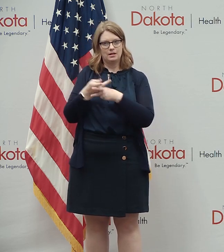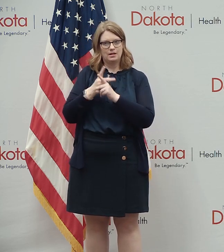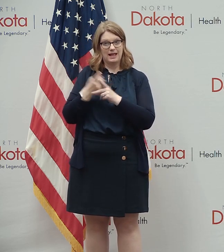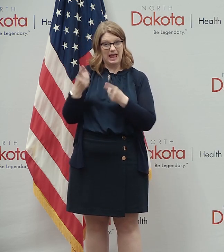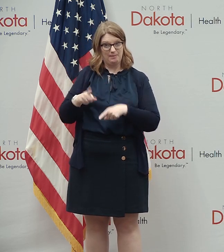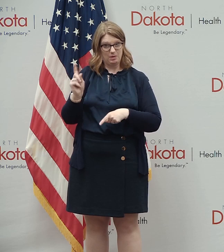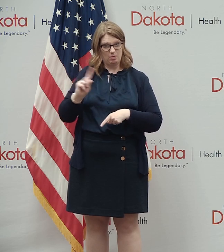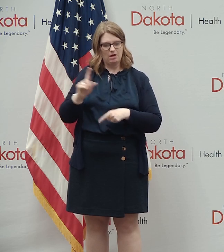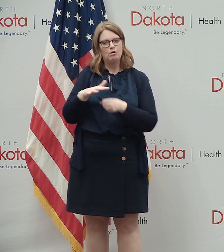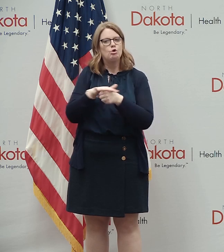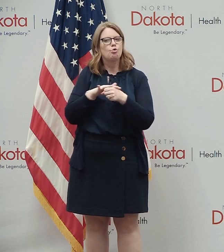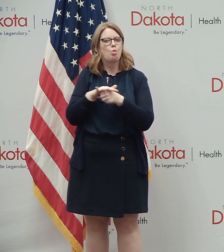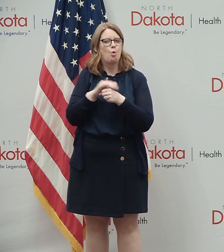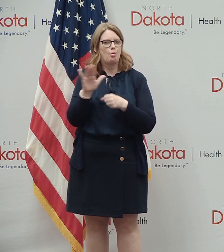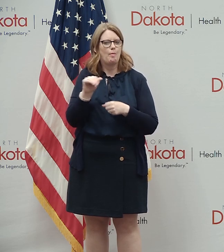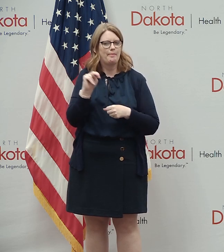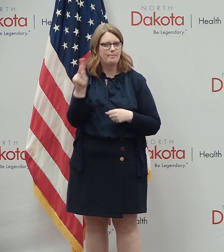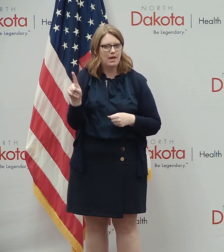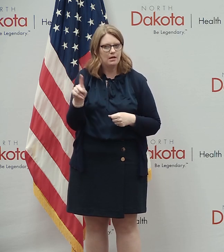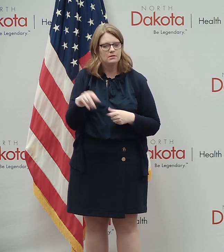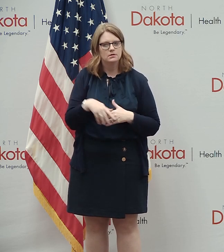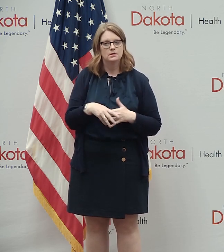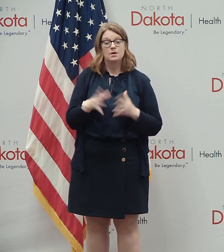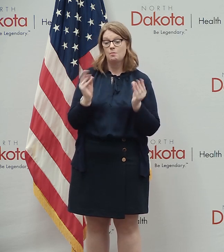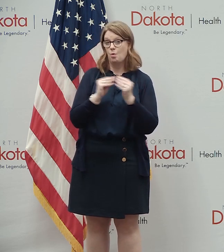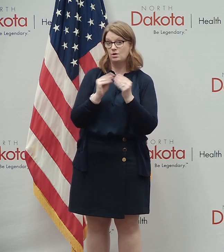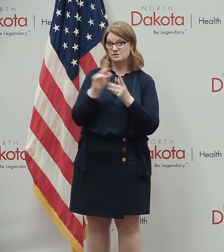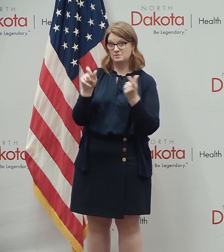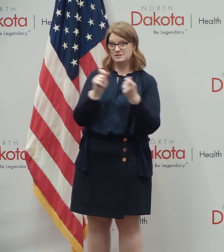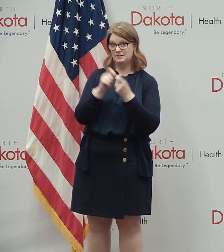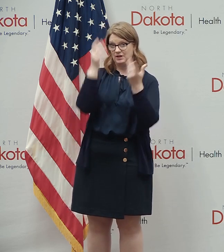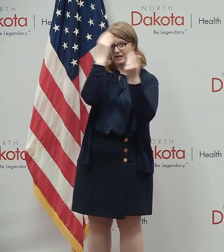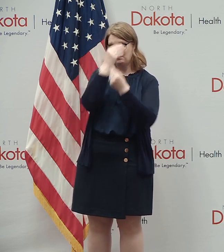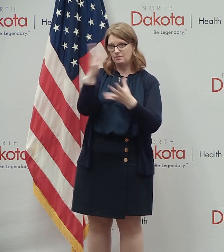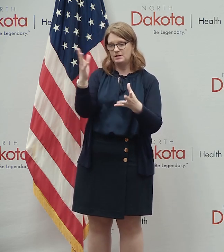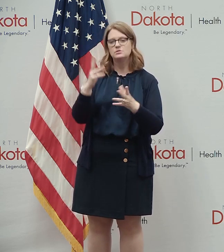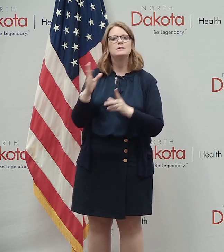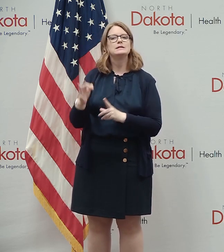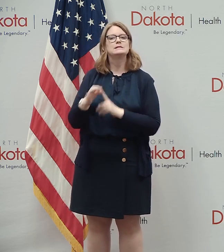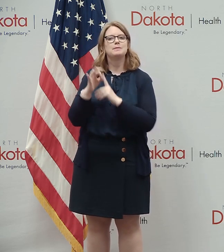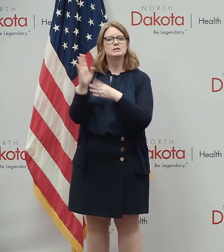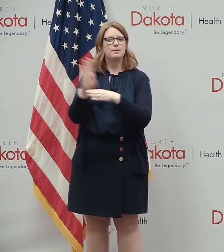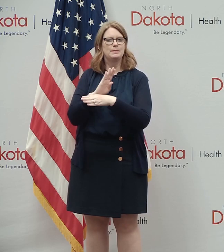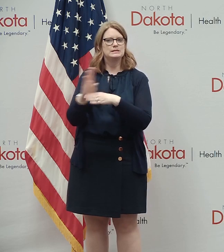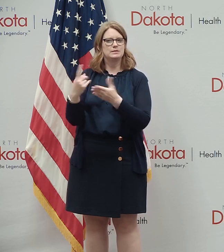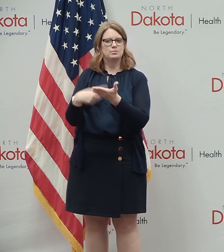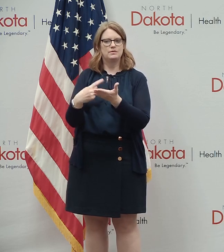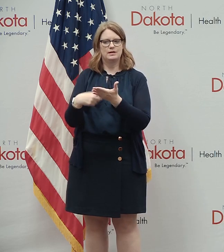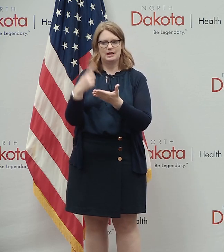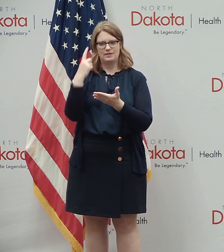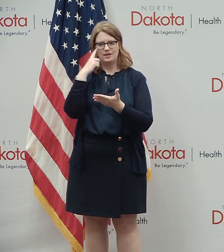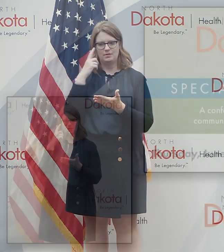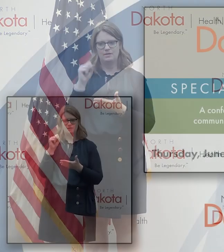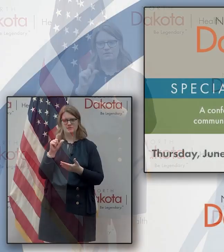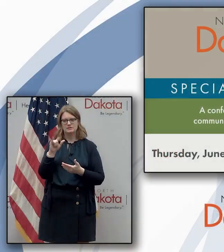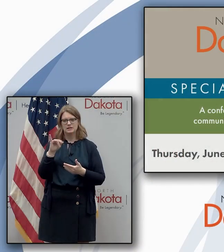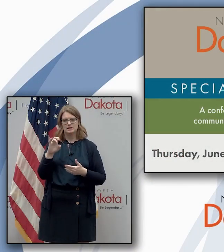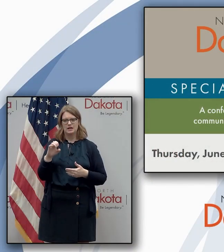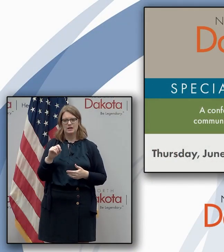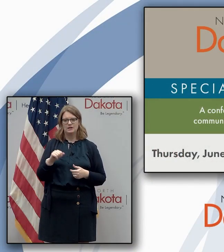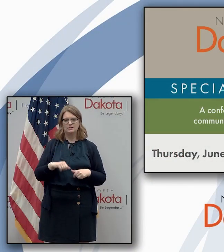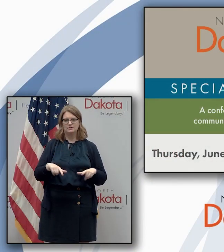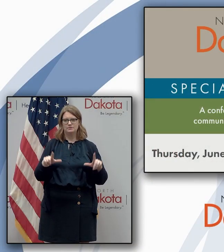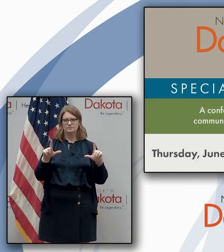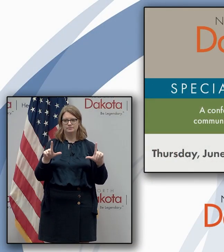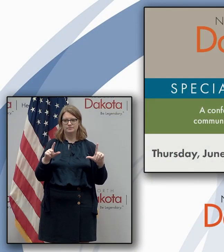banking relationship. But if you want more details on this, there is going to be a special business briefing. I think we got a slide on that